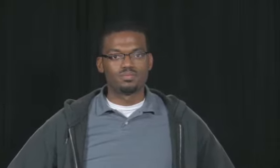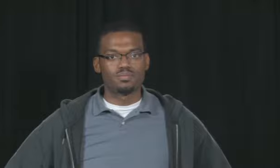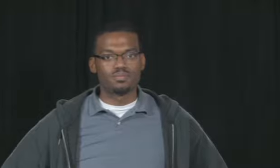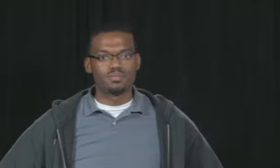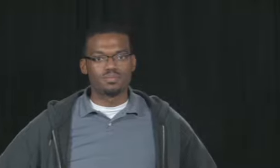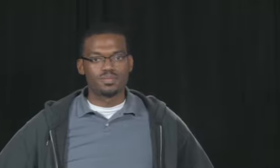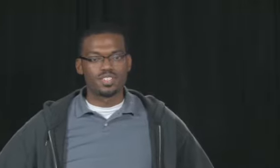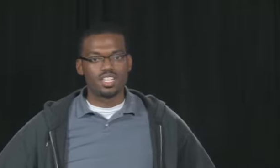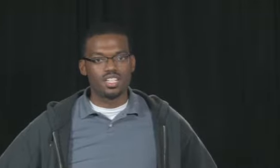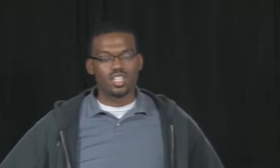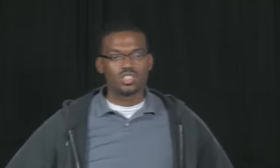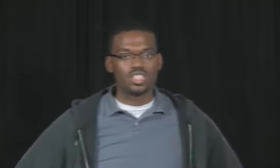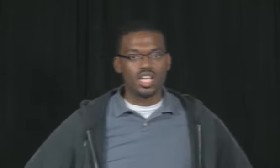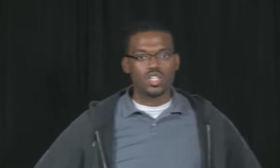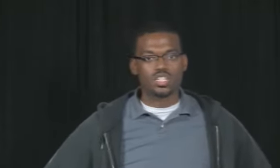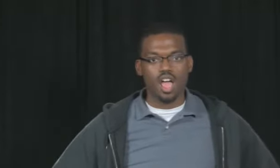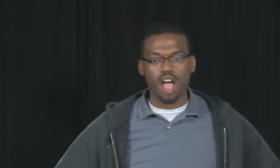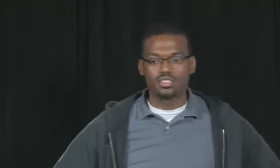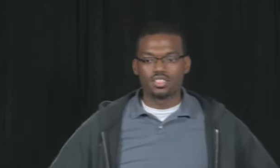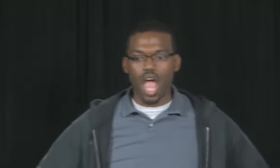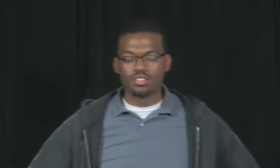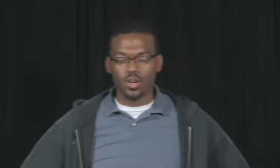enunciation, which means open your mouth more. Okay.